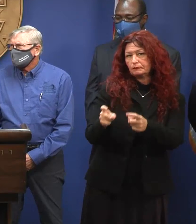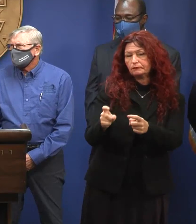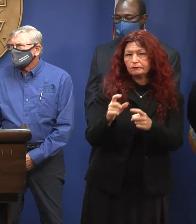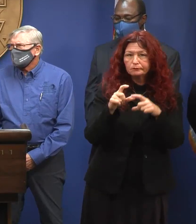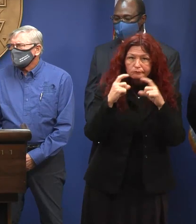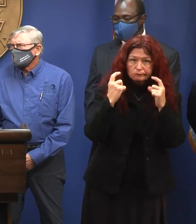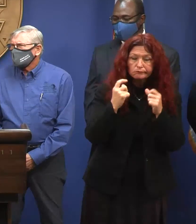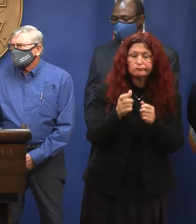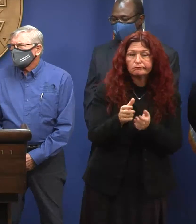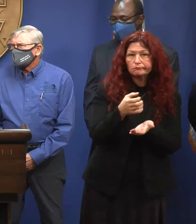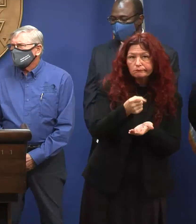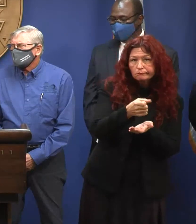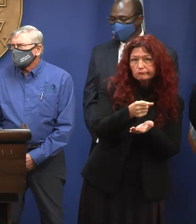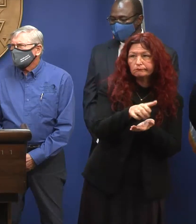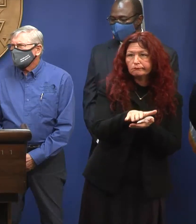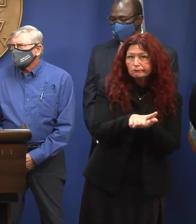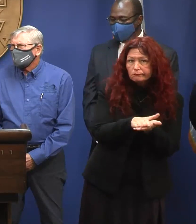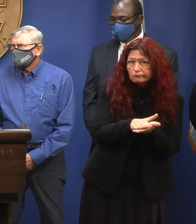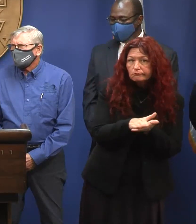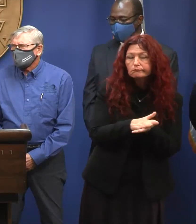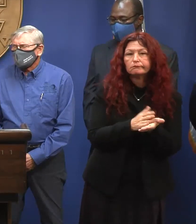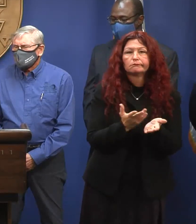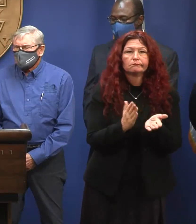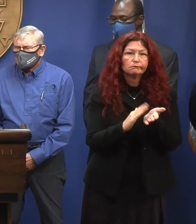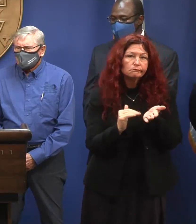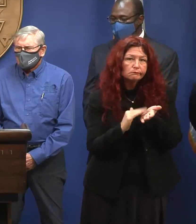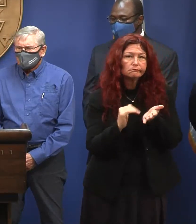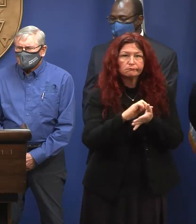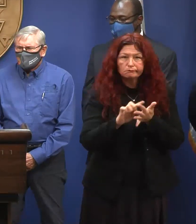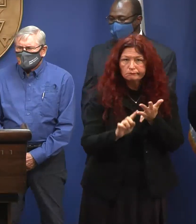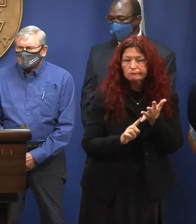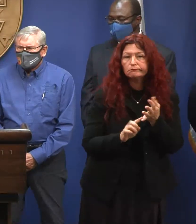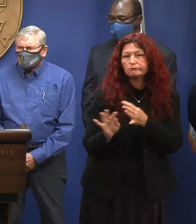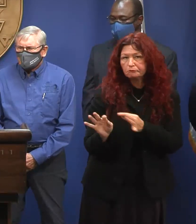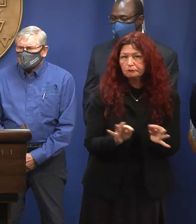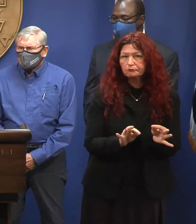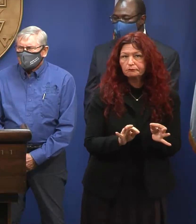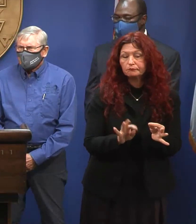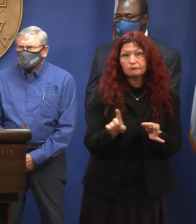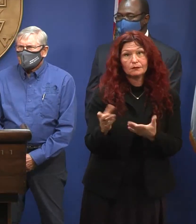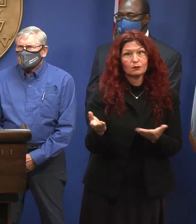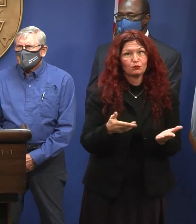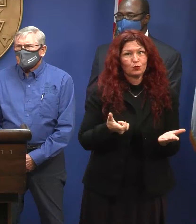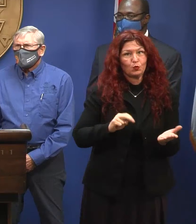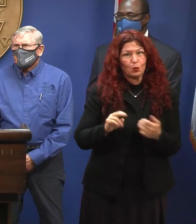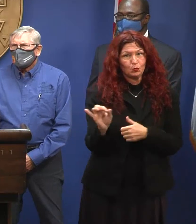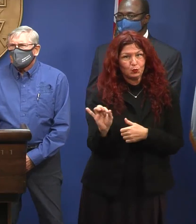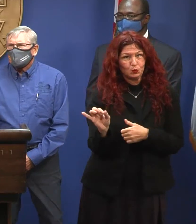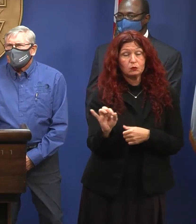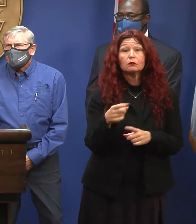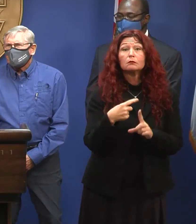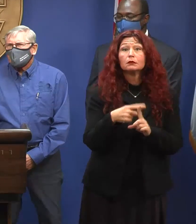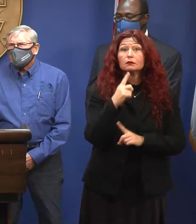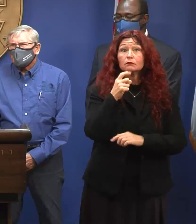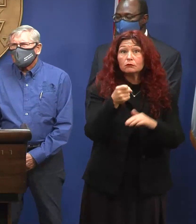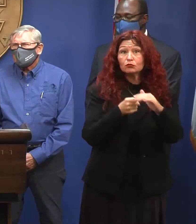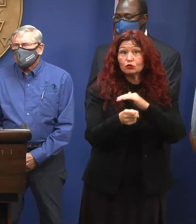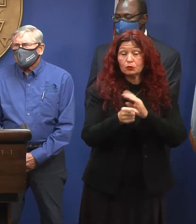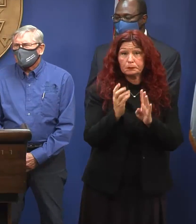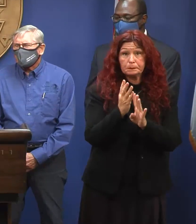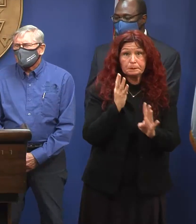and wipes. It's also good to bring your own. Everyone will also be screened coming into the shelter. We will